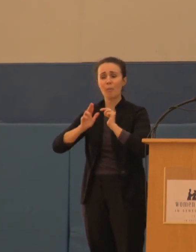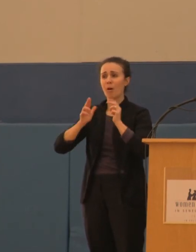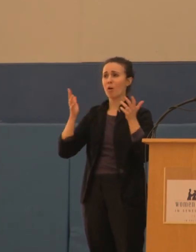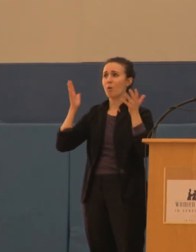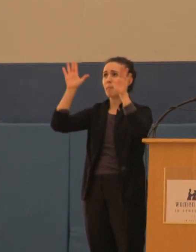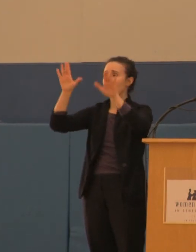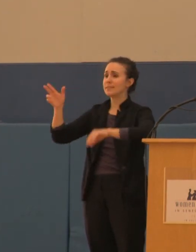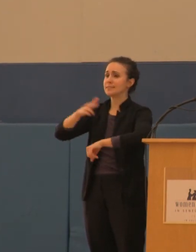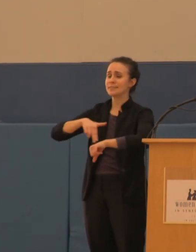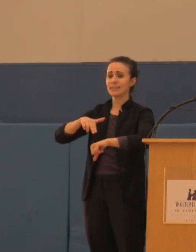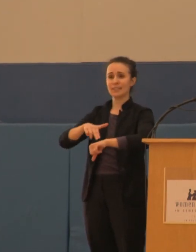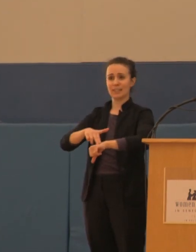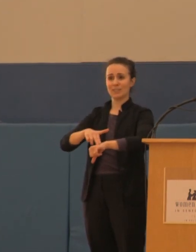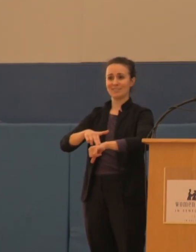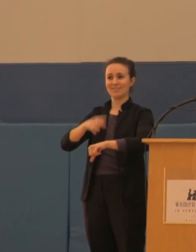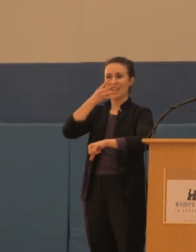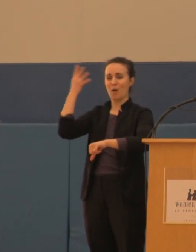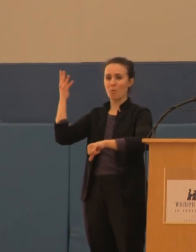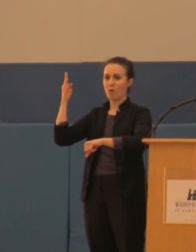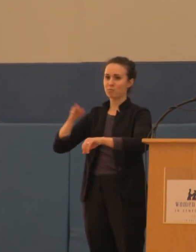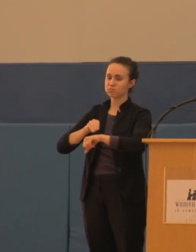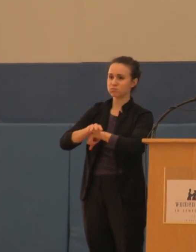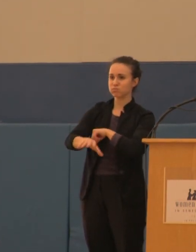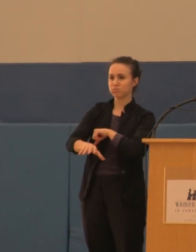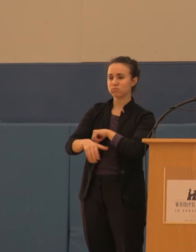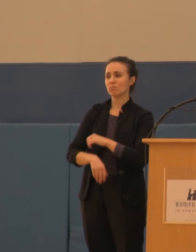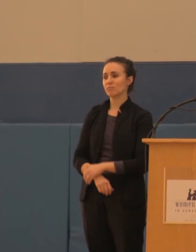incredible nation of the United States.